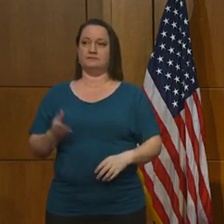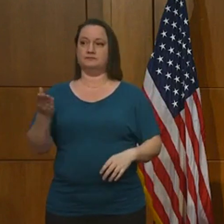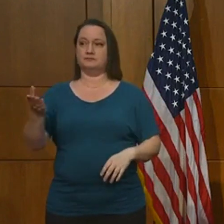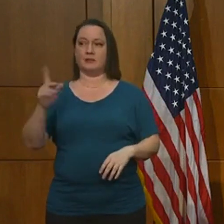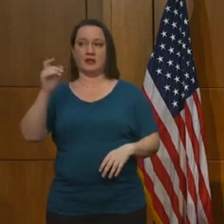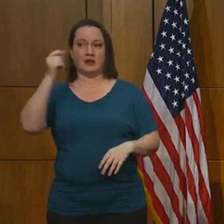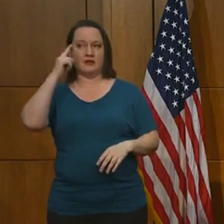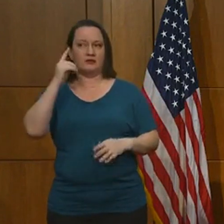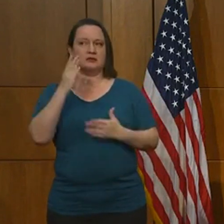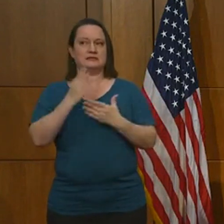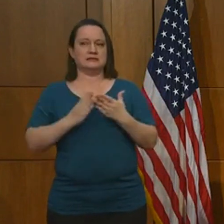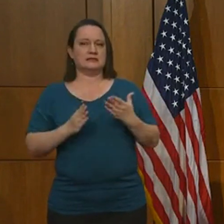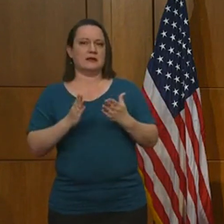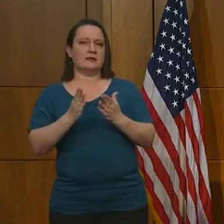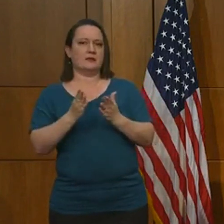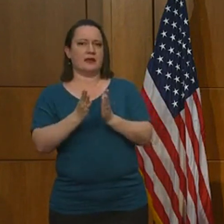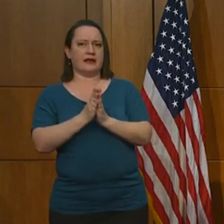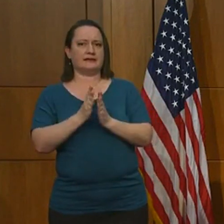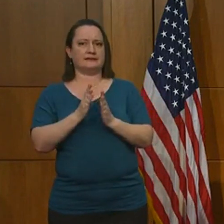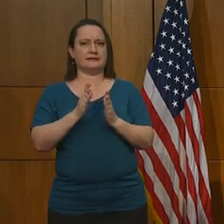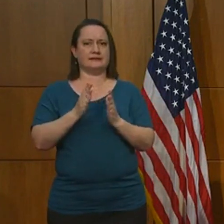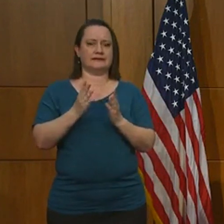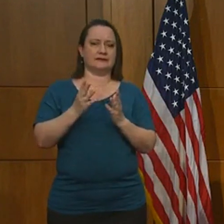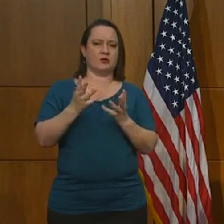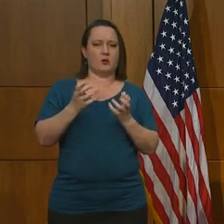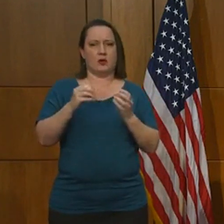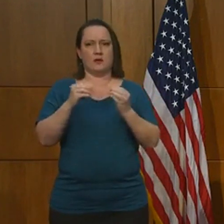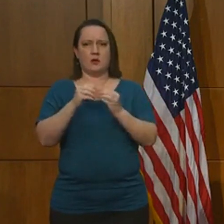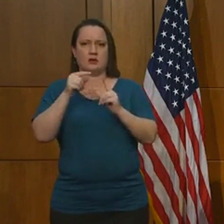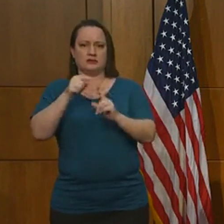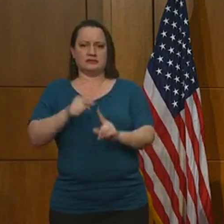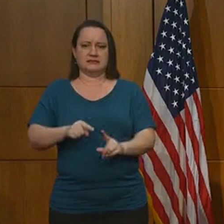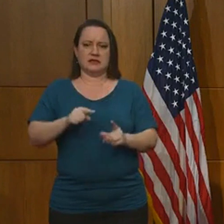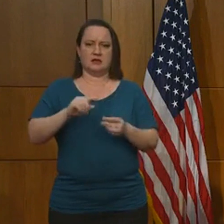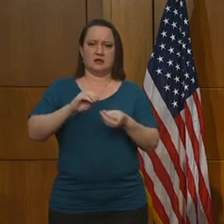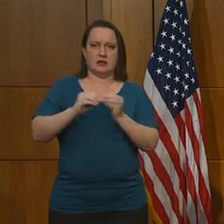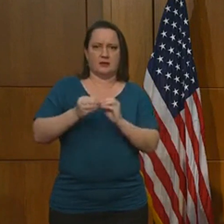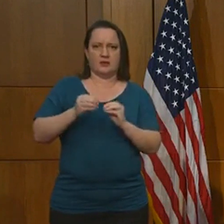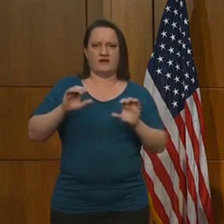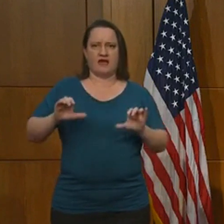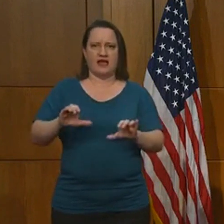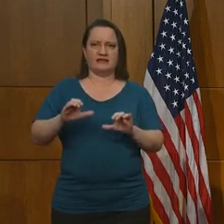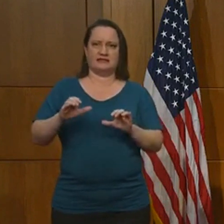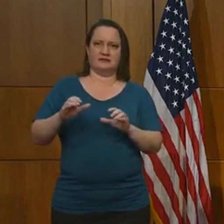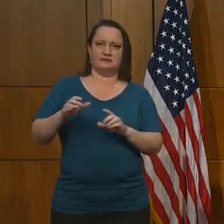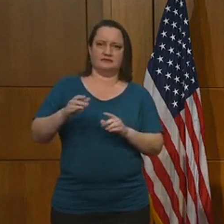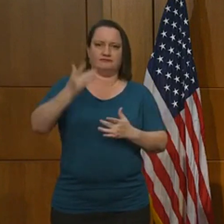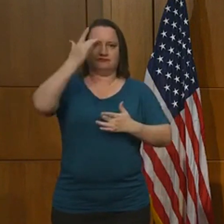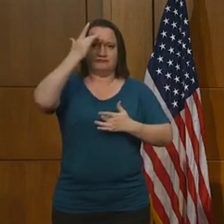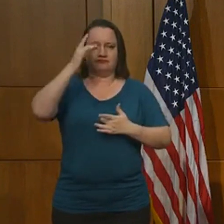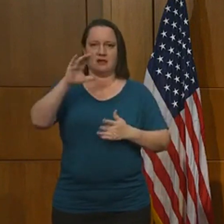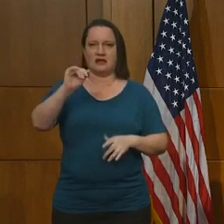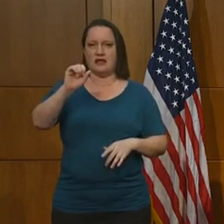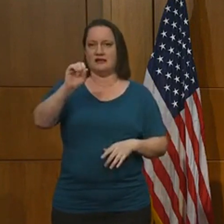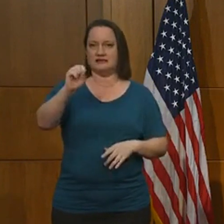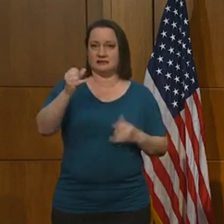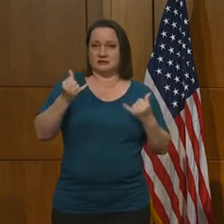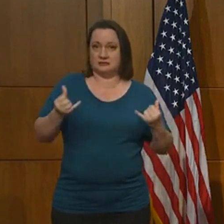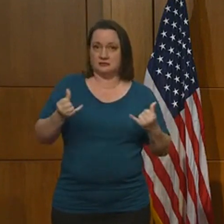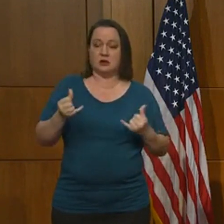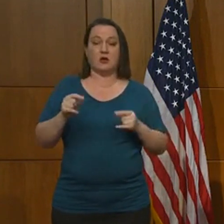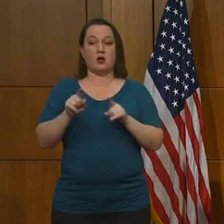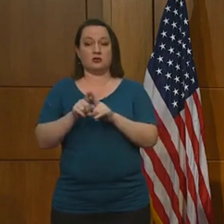detailed number of active cases to be reported. Also wondering, could you report Virginians who have